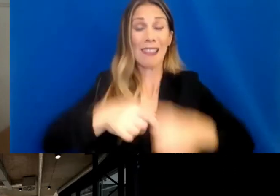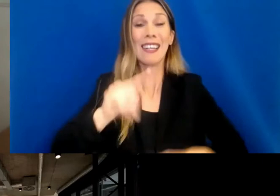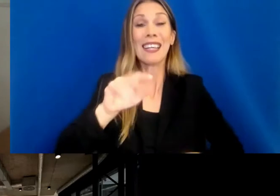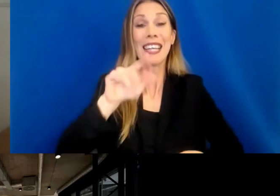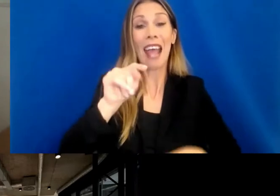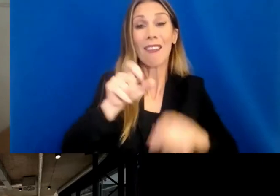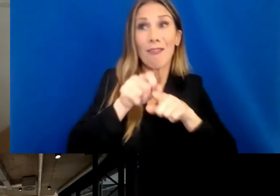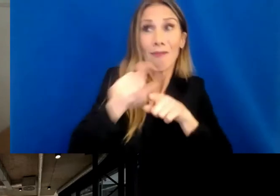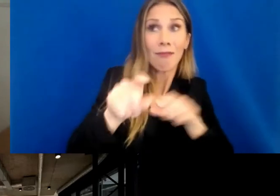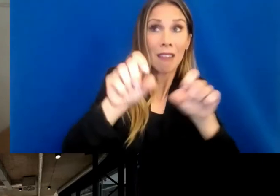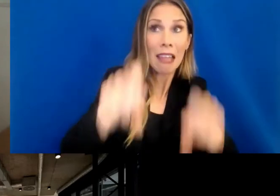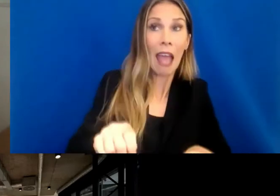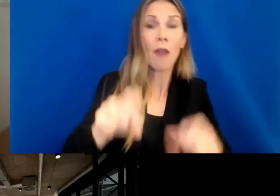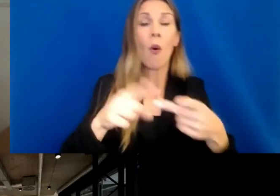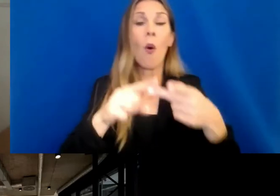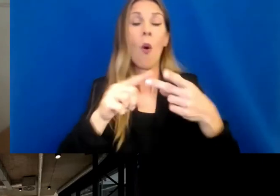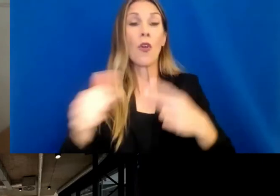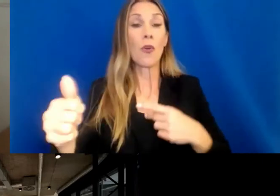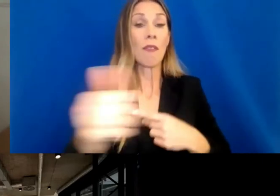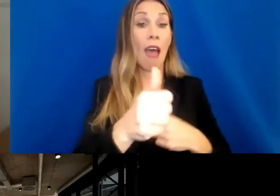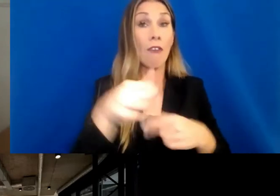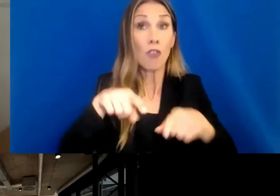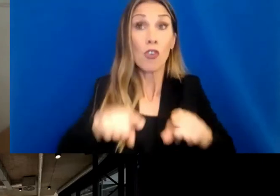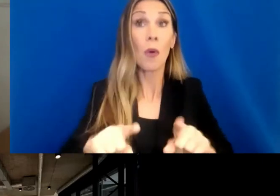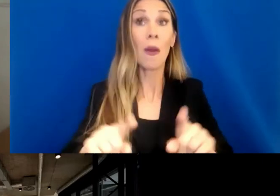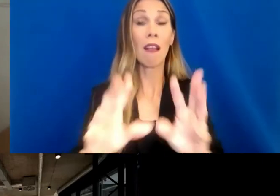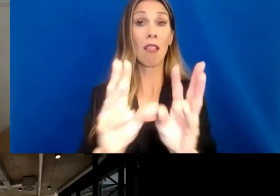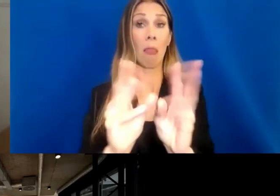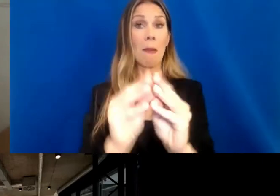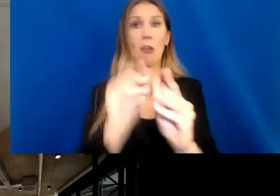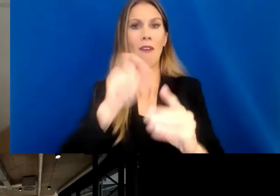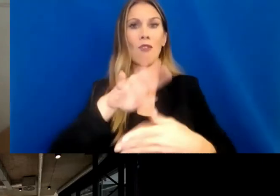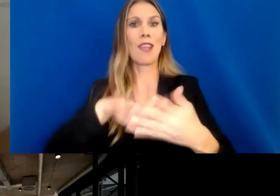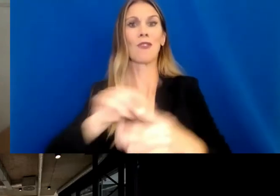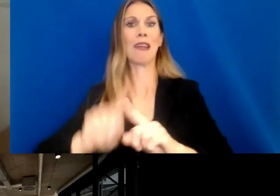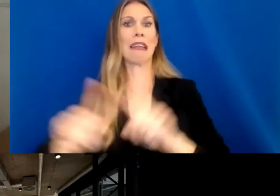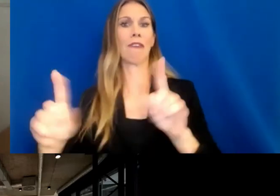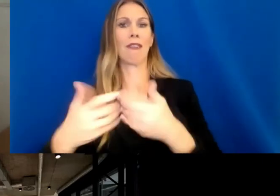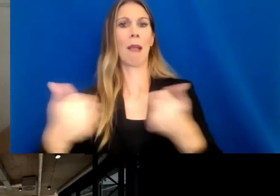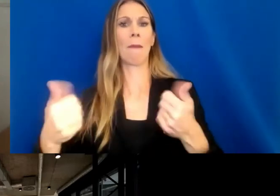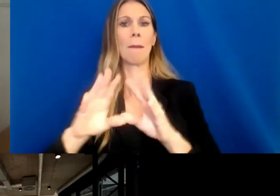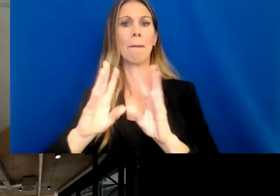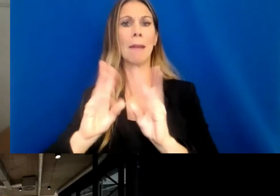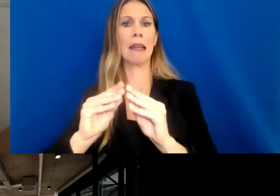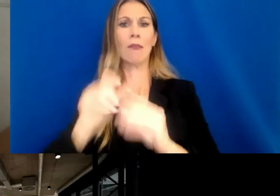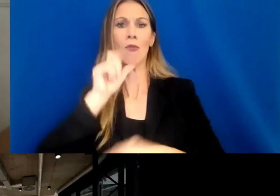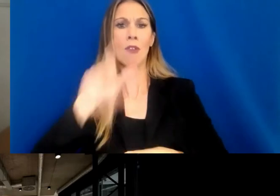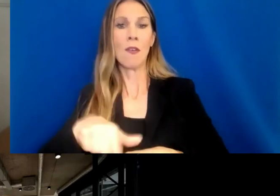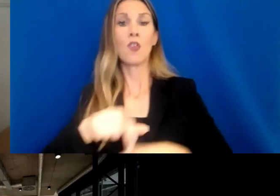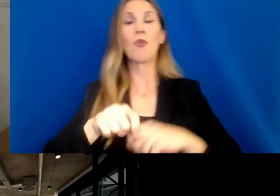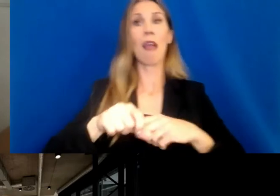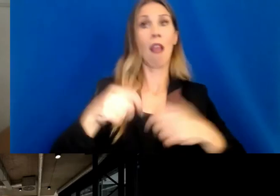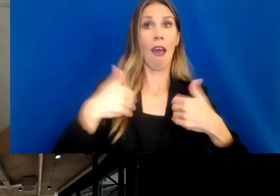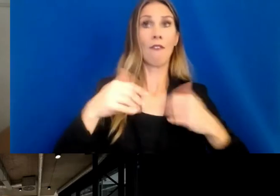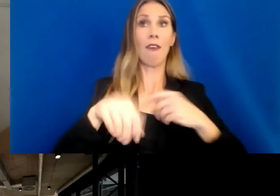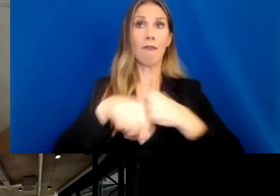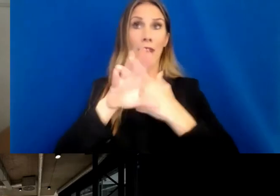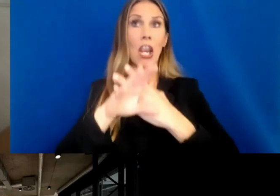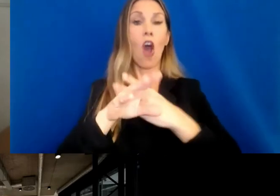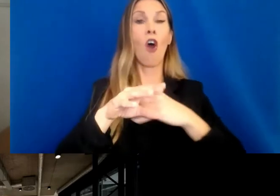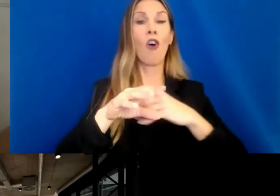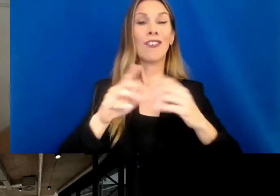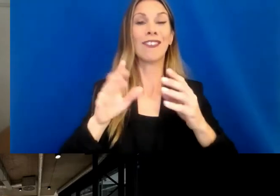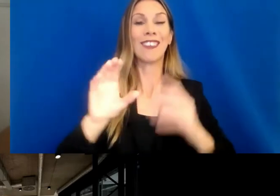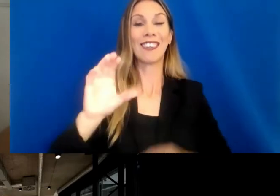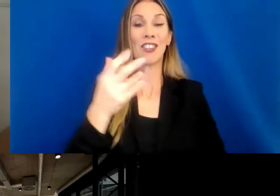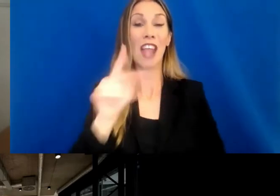the platform without scheduling another meeting can also have a video chat. We've designed the meeting. Many